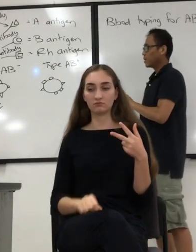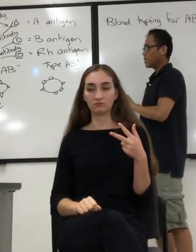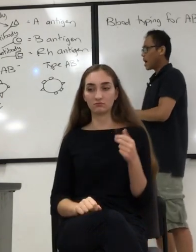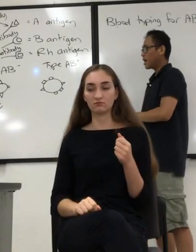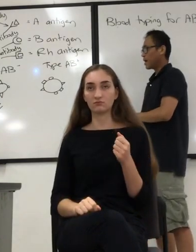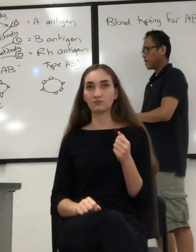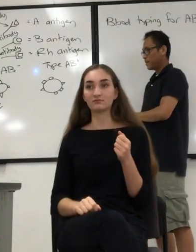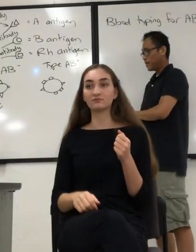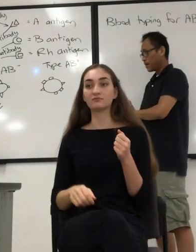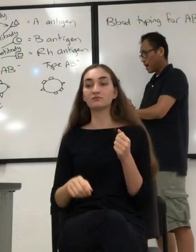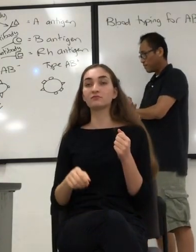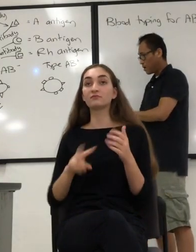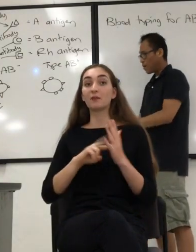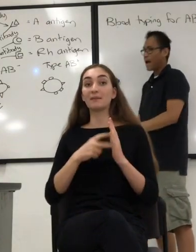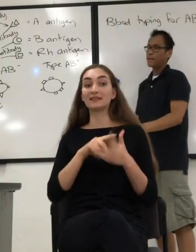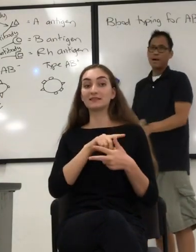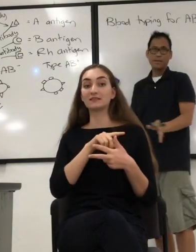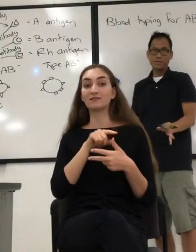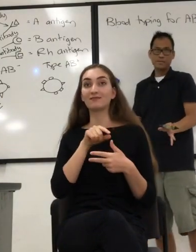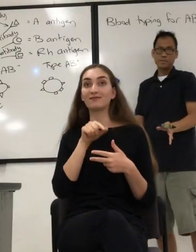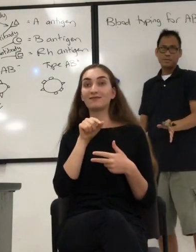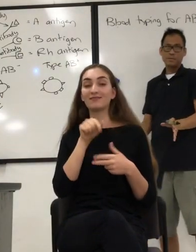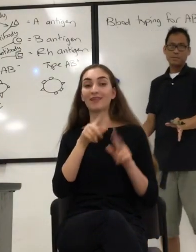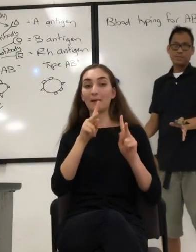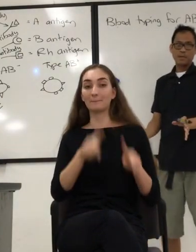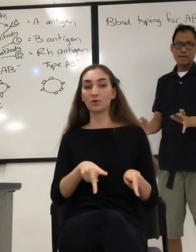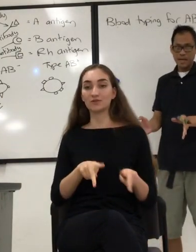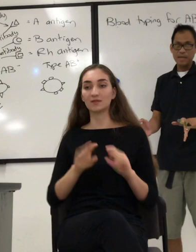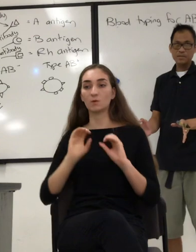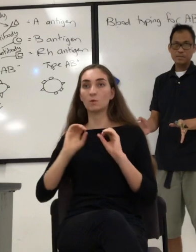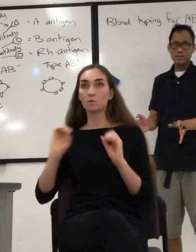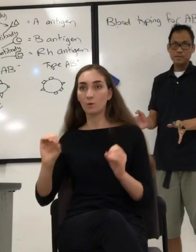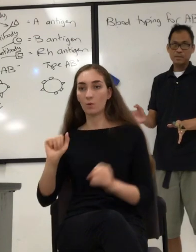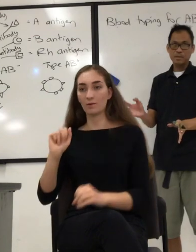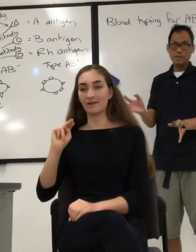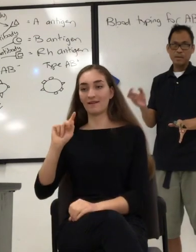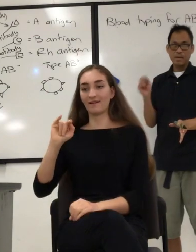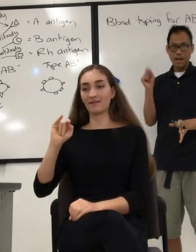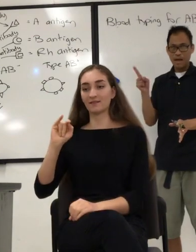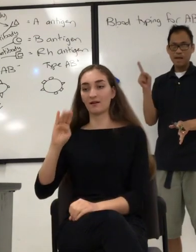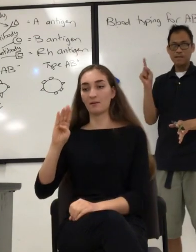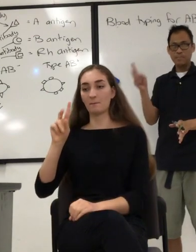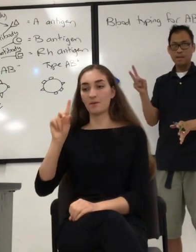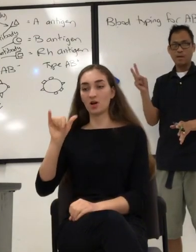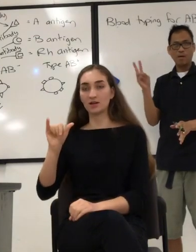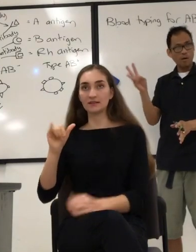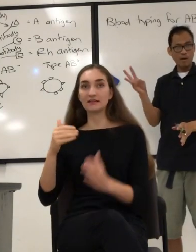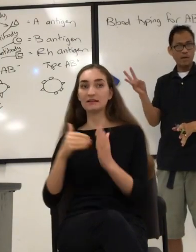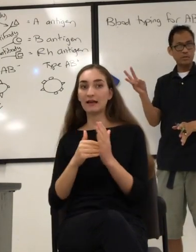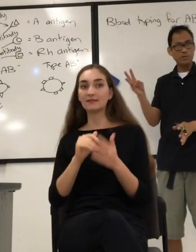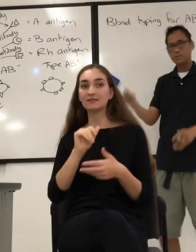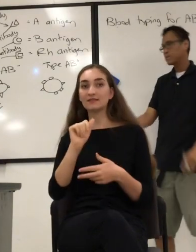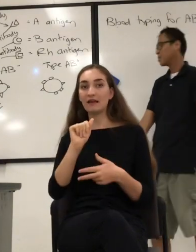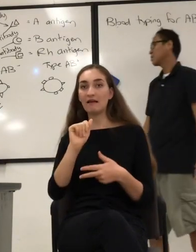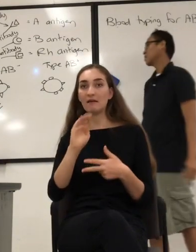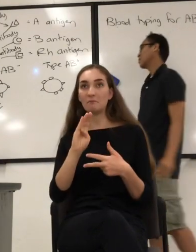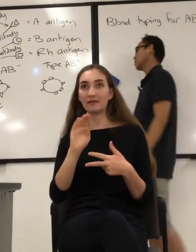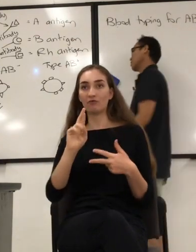And they would not, they don't have no antibodies against A, B, or